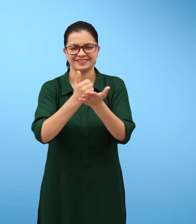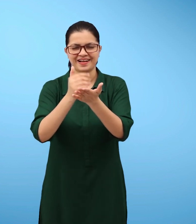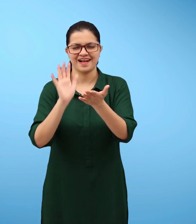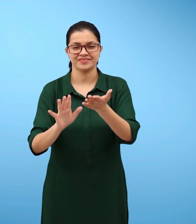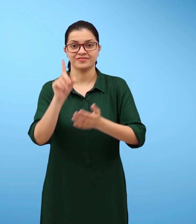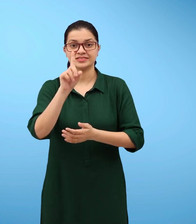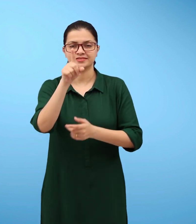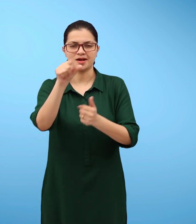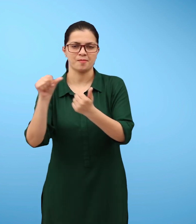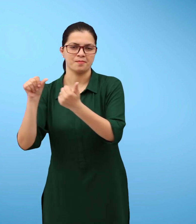124.